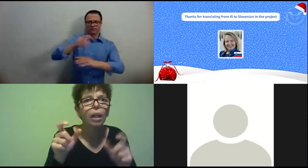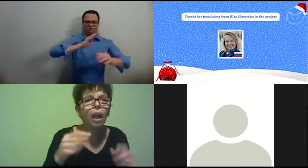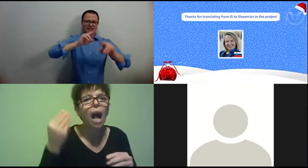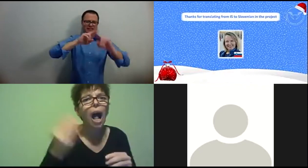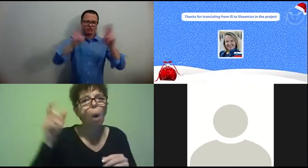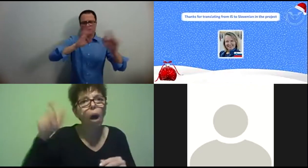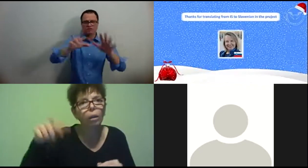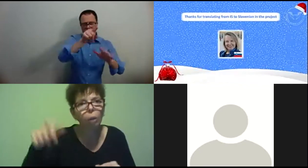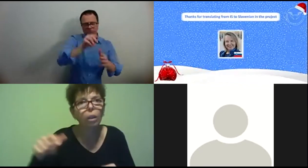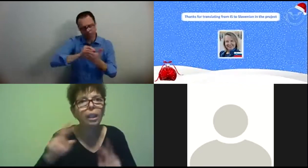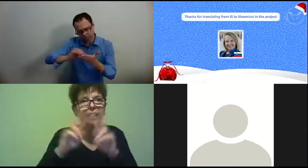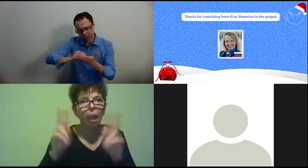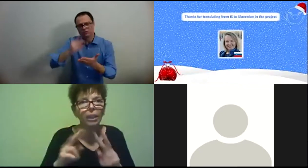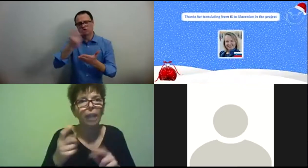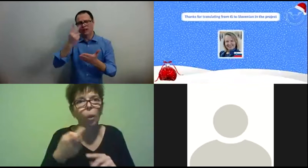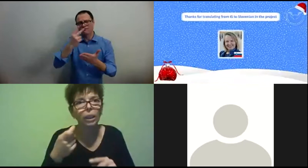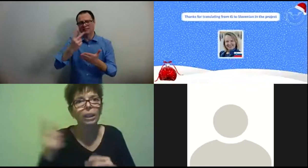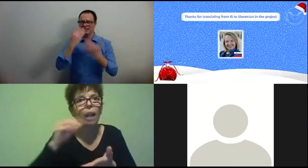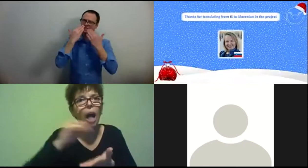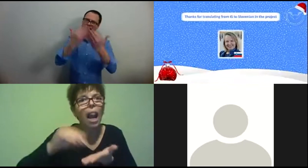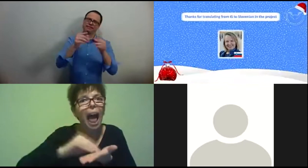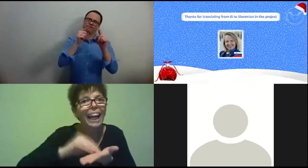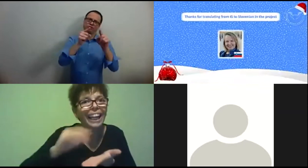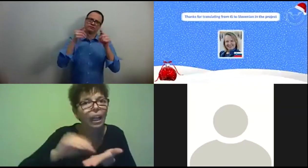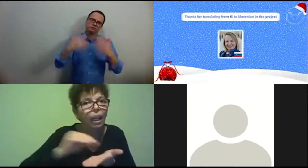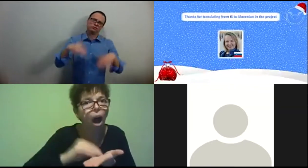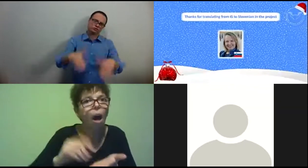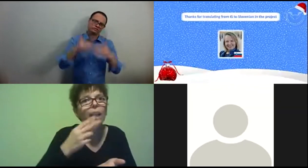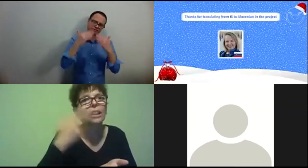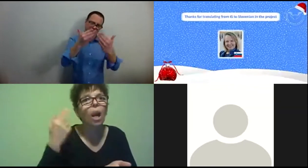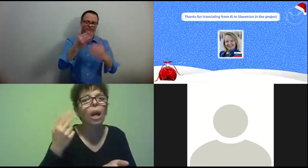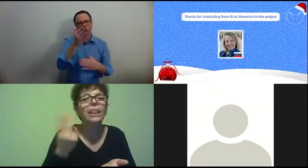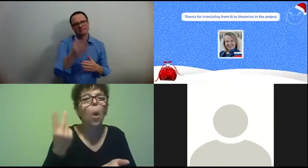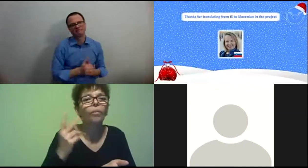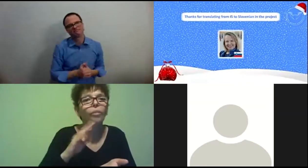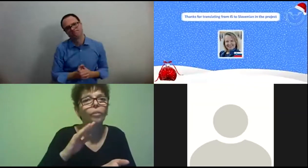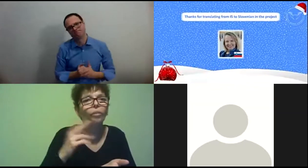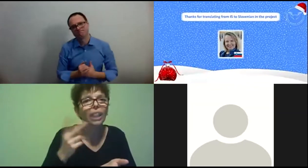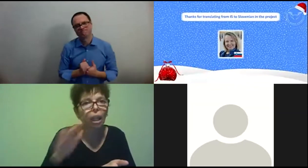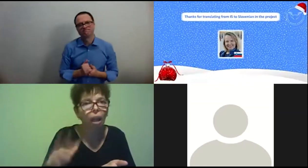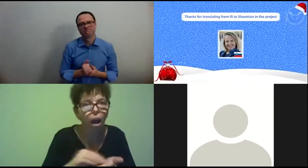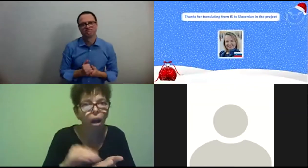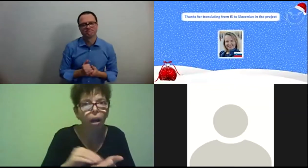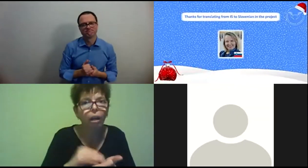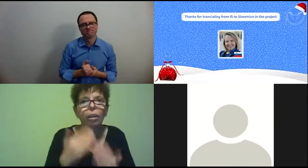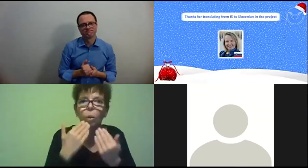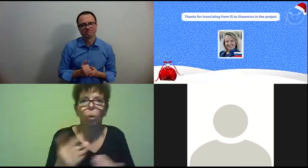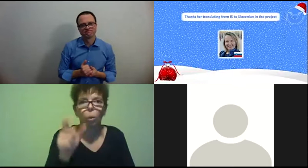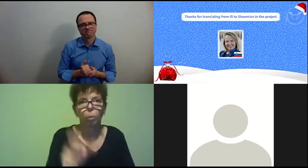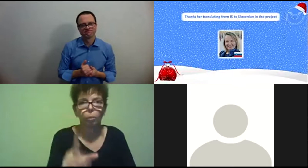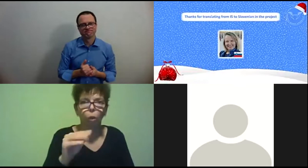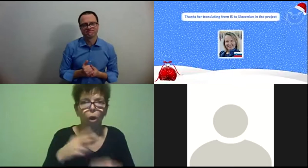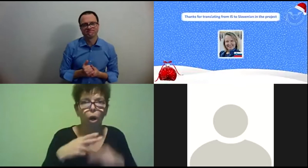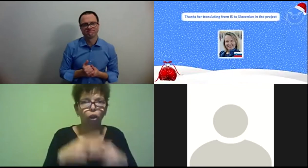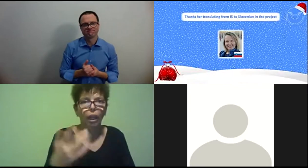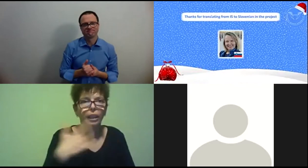behind the scenes, there have been many people who have been taking notes